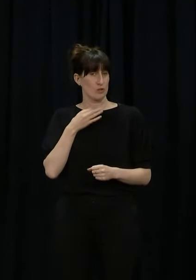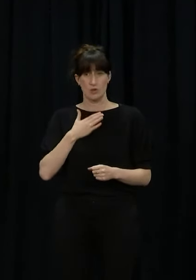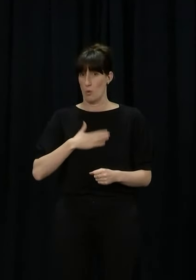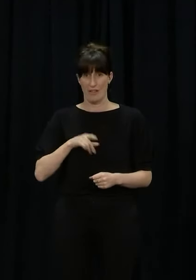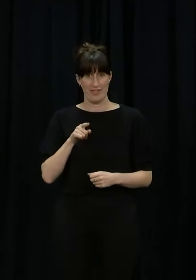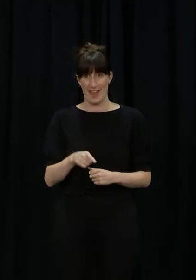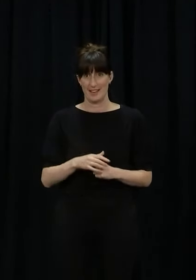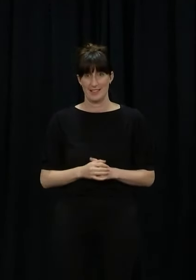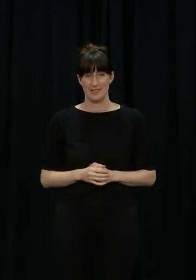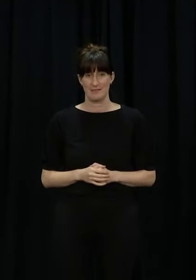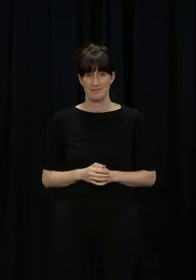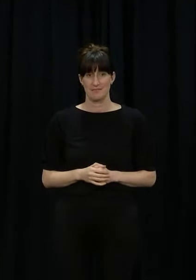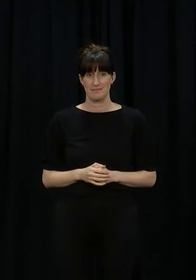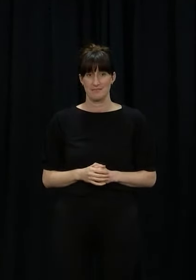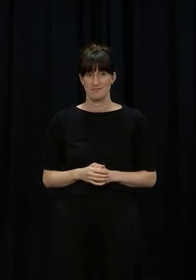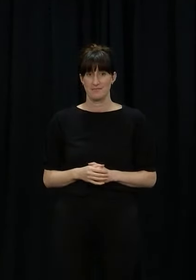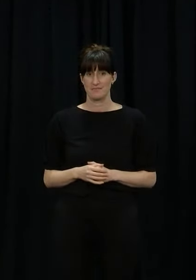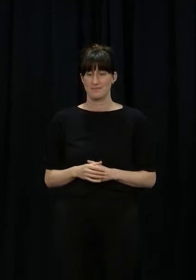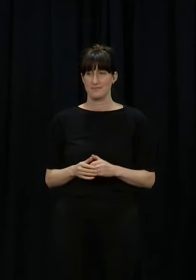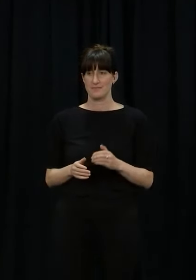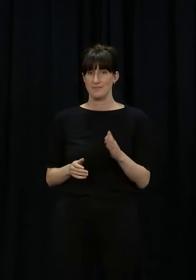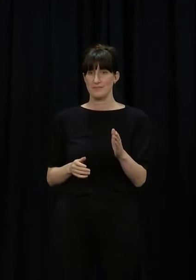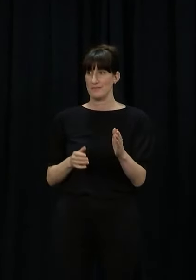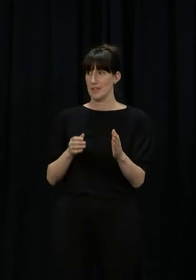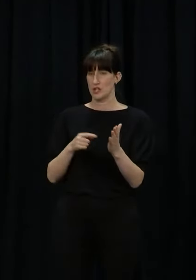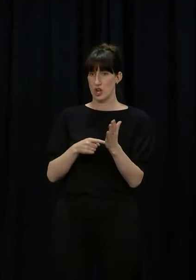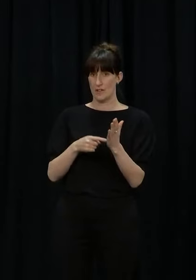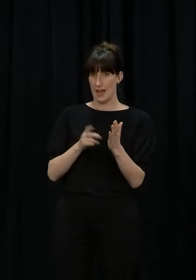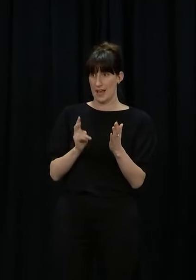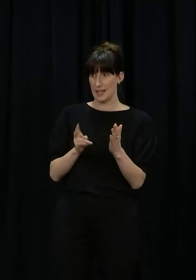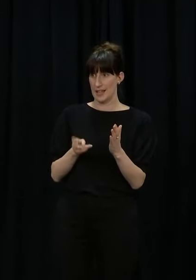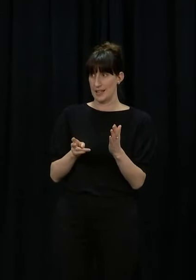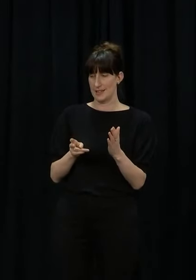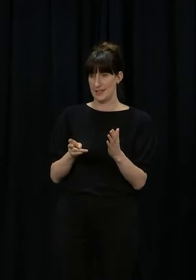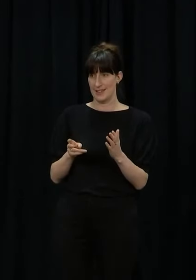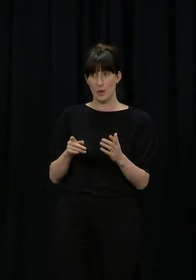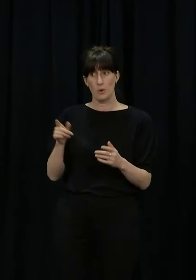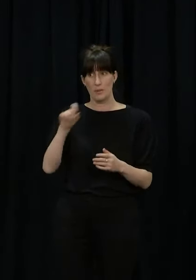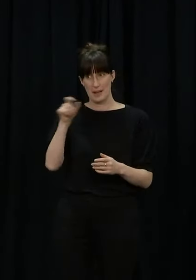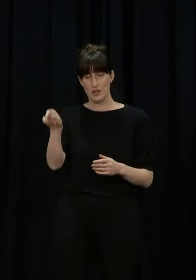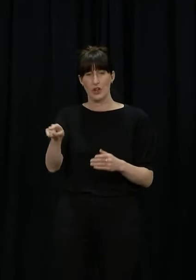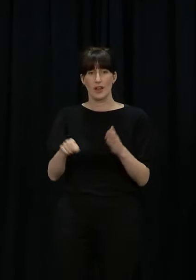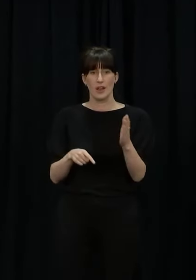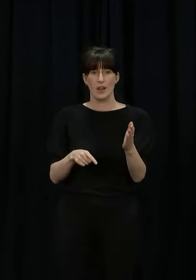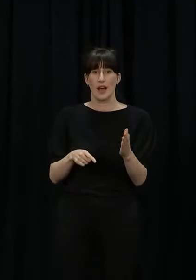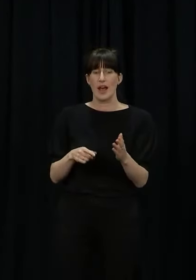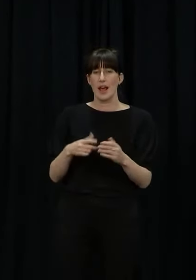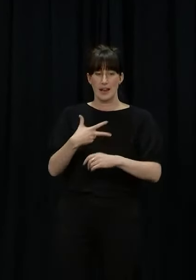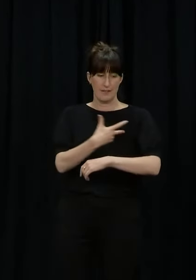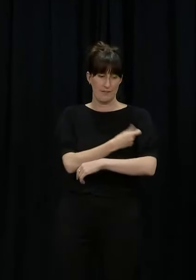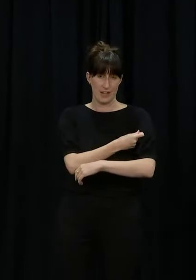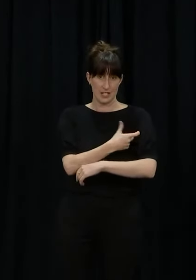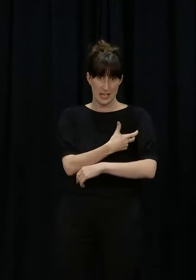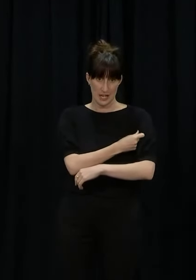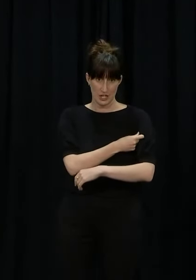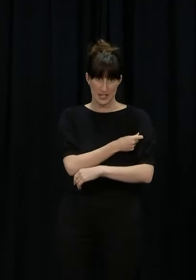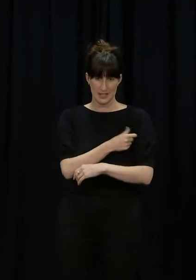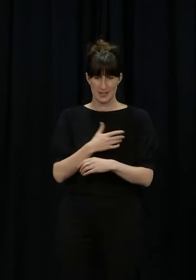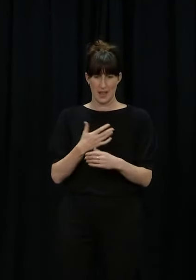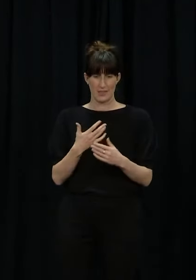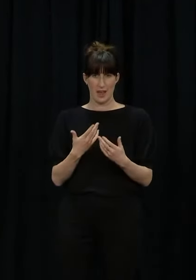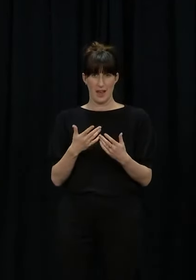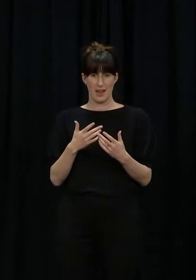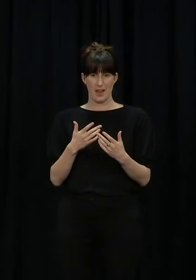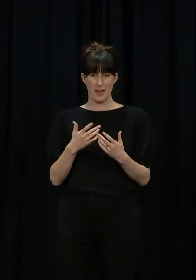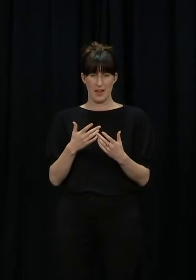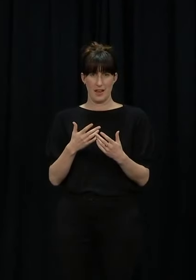been open. And despite saying yesterday that vaccinations would resume from 8 a.m. I will finish with you, Jane. Many are still shut today. It's causing problems